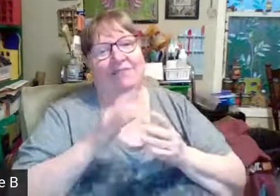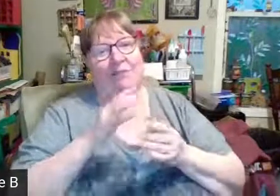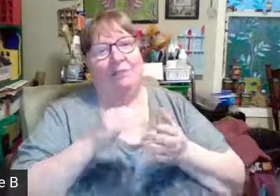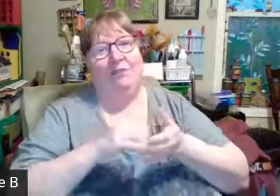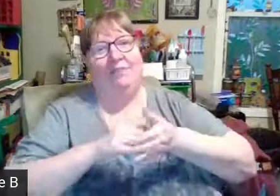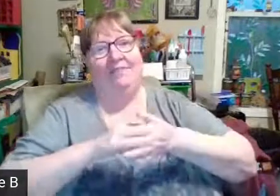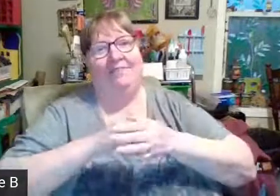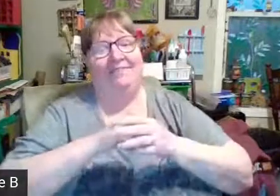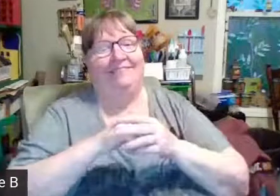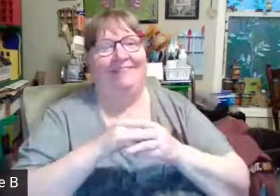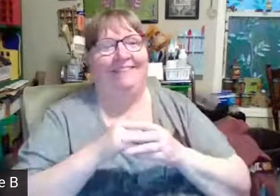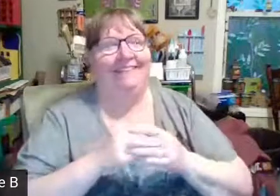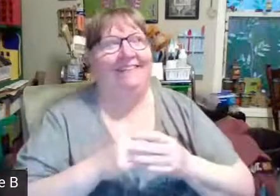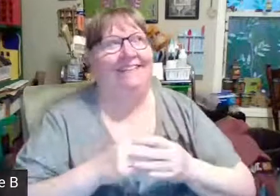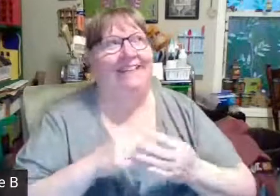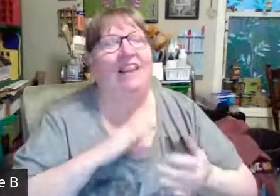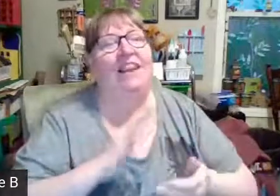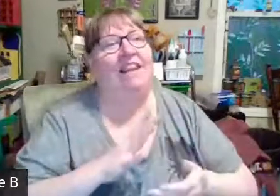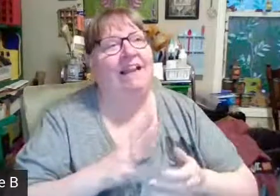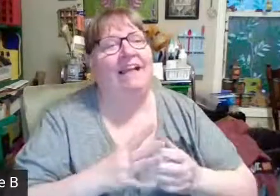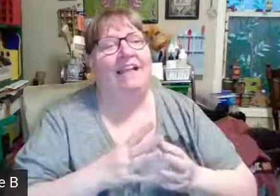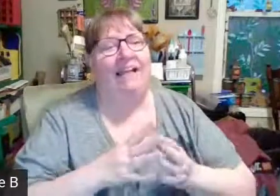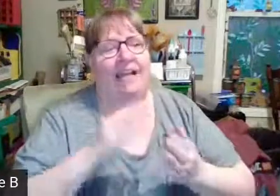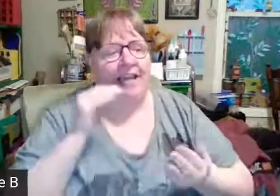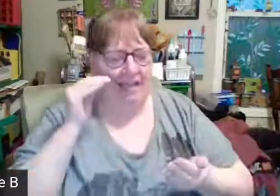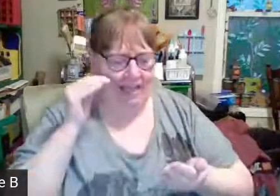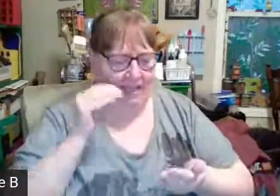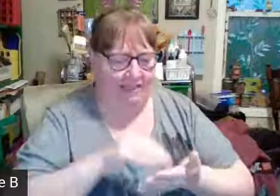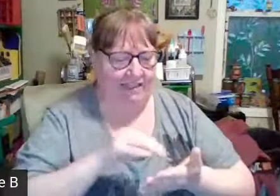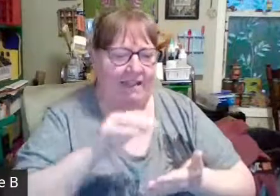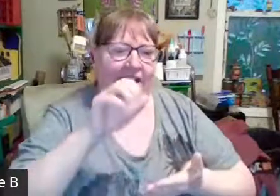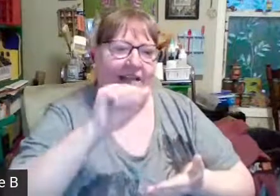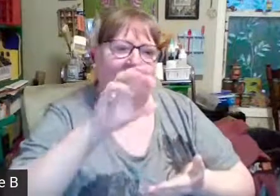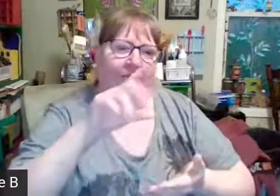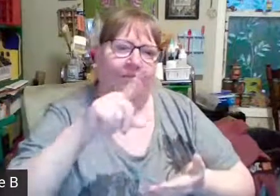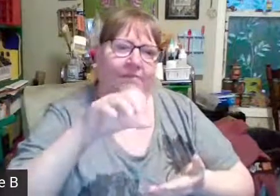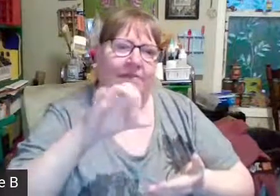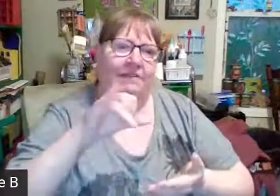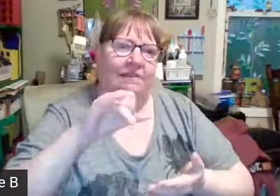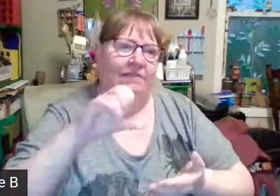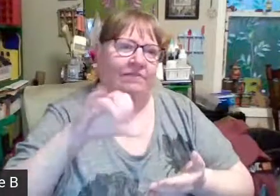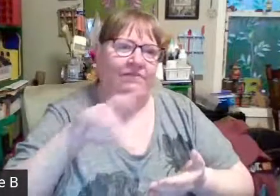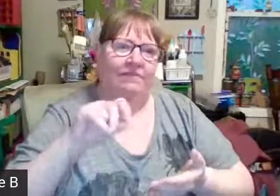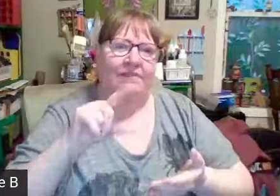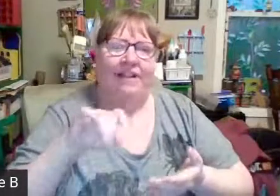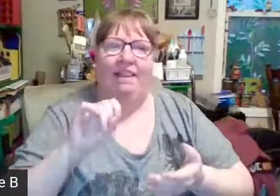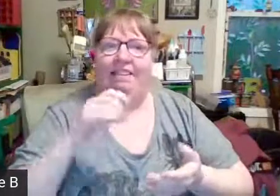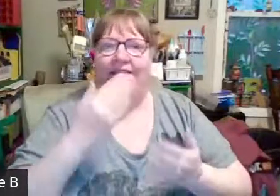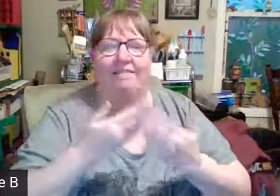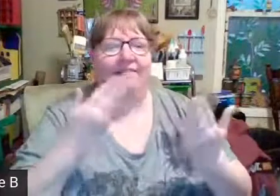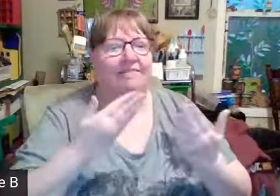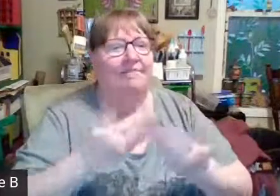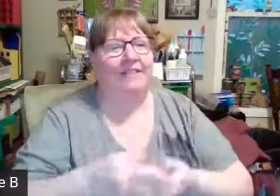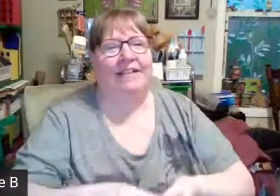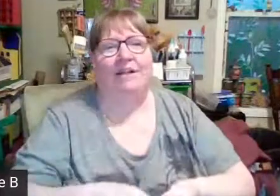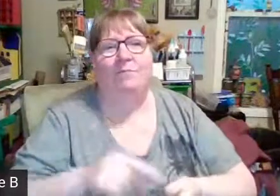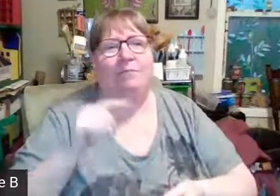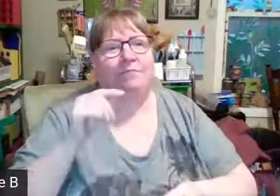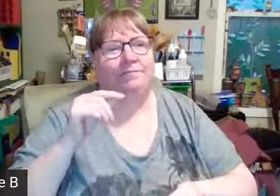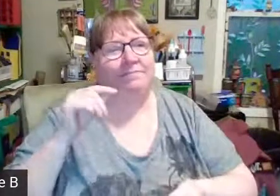when I was going through all the stickers, I pulled out all the things people asked for, which is butterflies, sunflowers, and there was Winnie